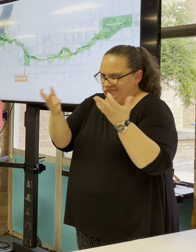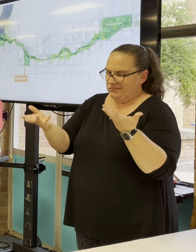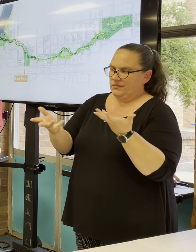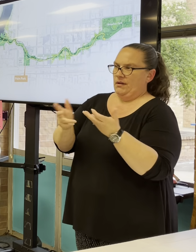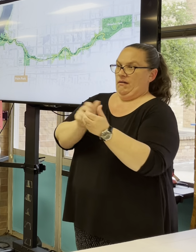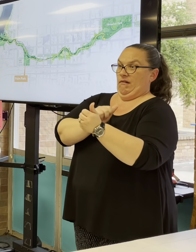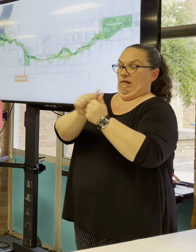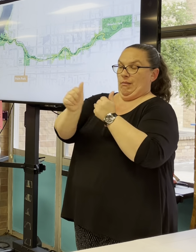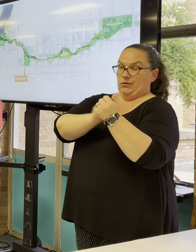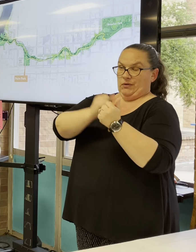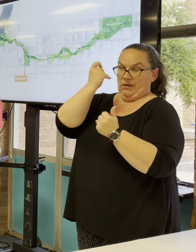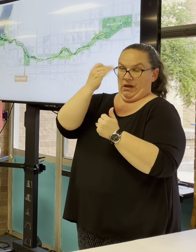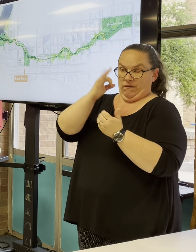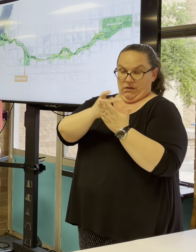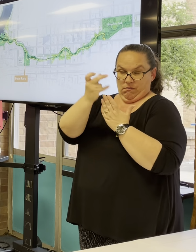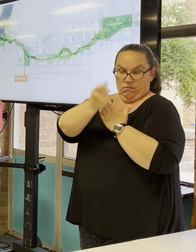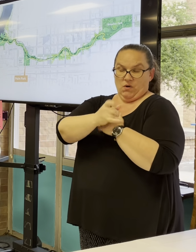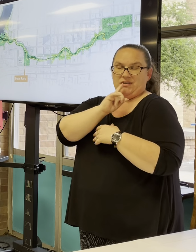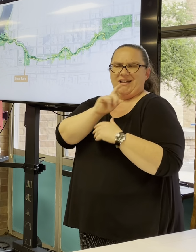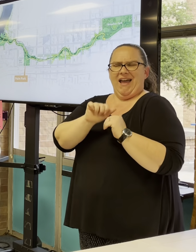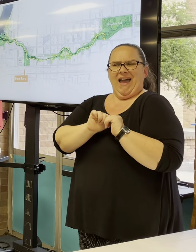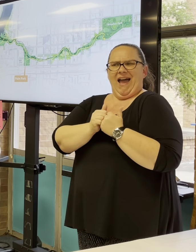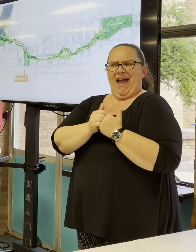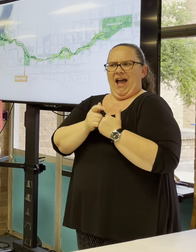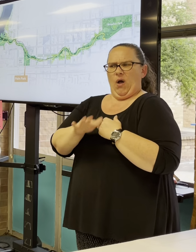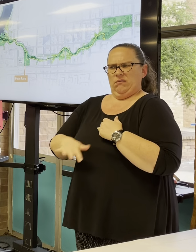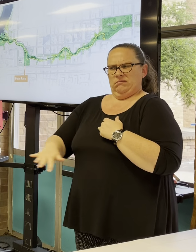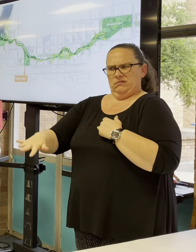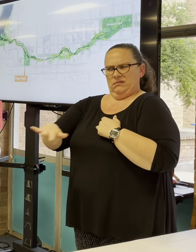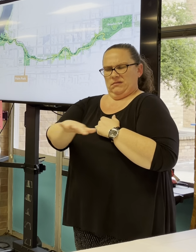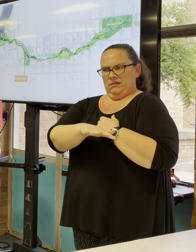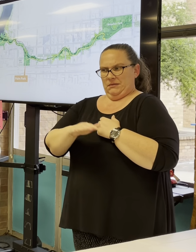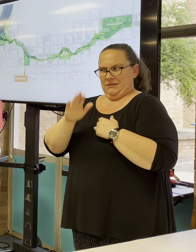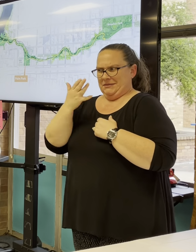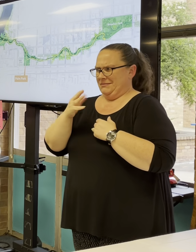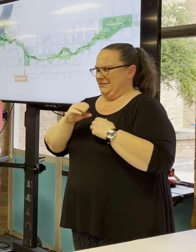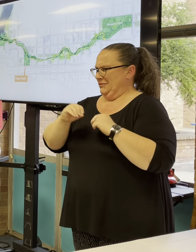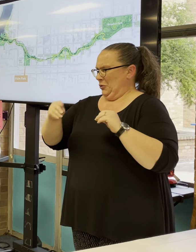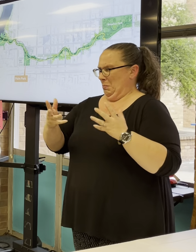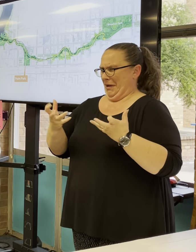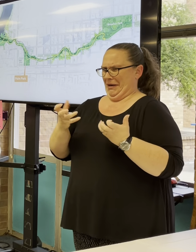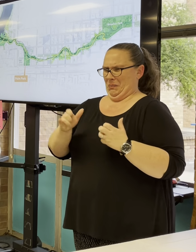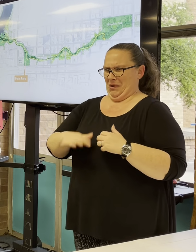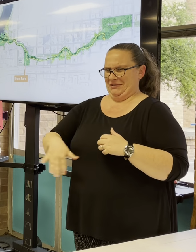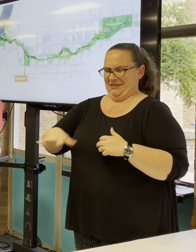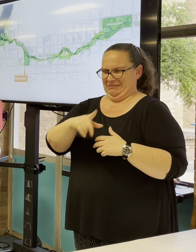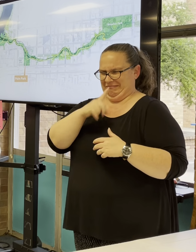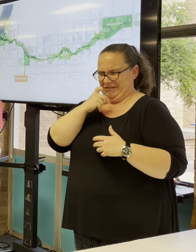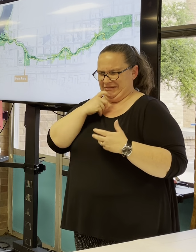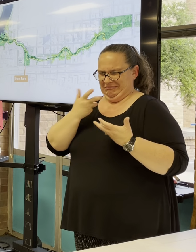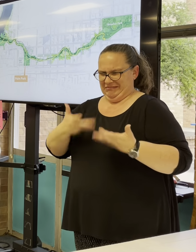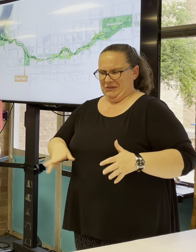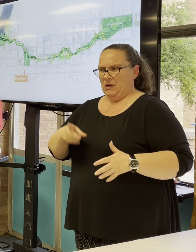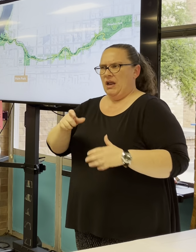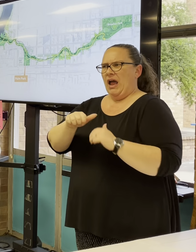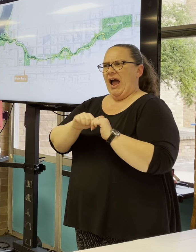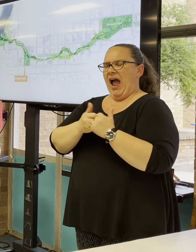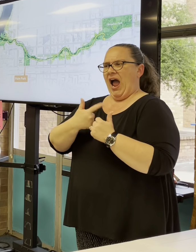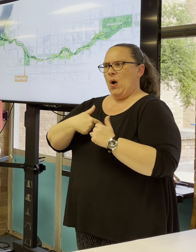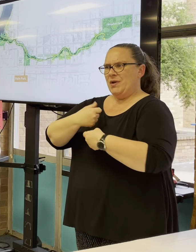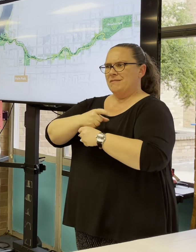competition and the idea of this project was, how do we make this space that seemingly no one wants an invitation